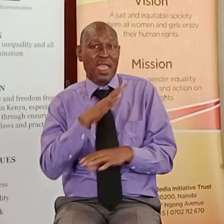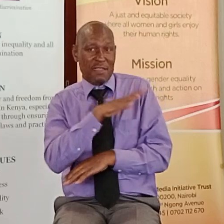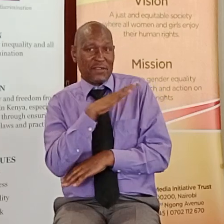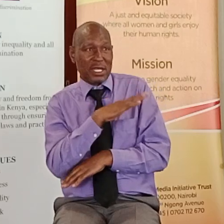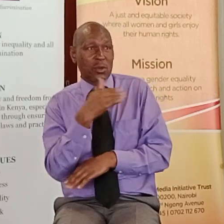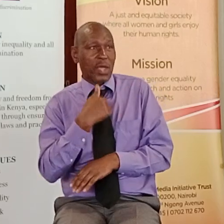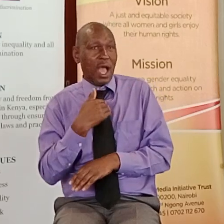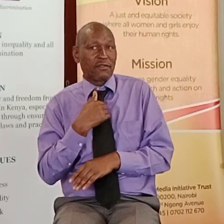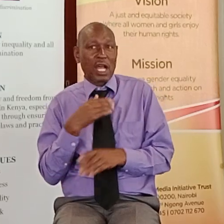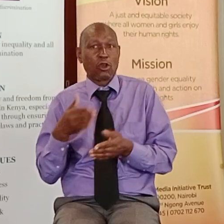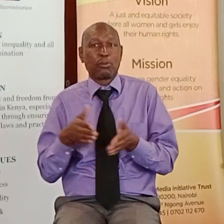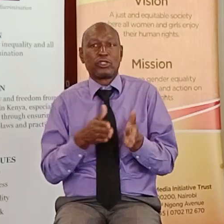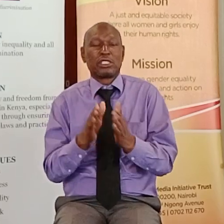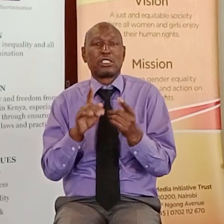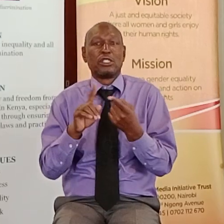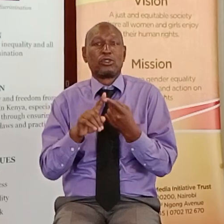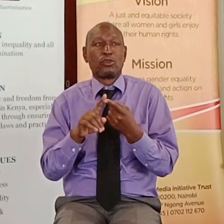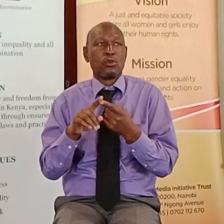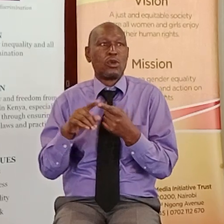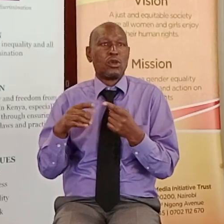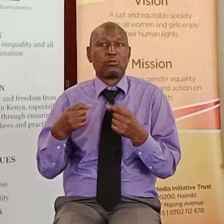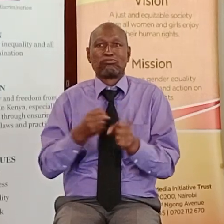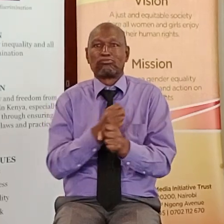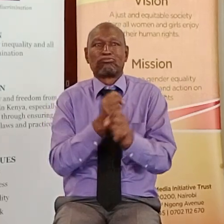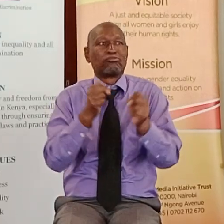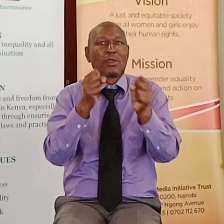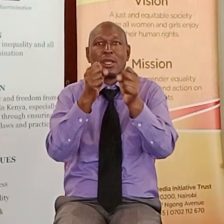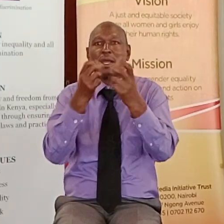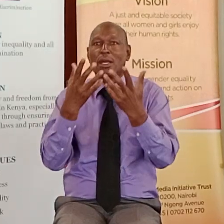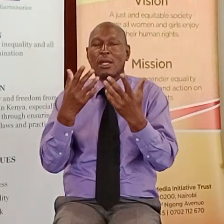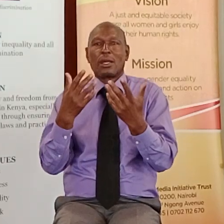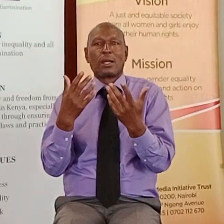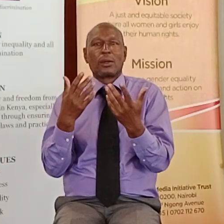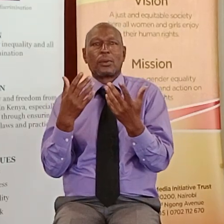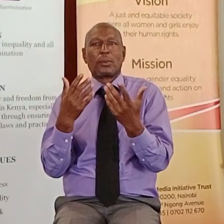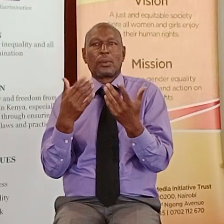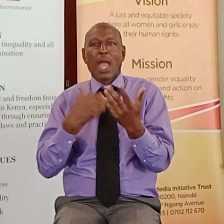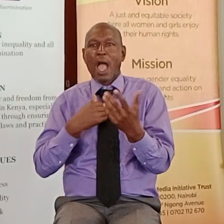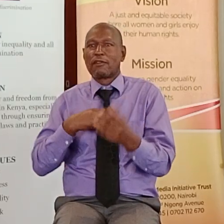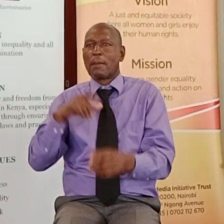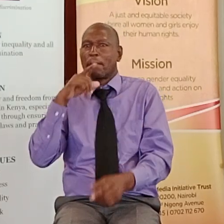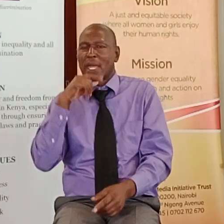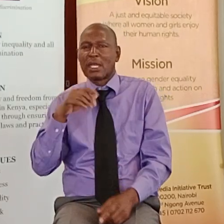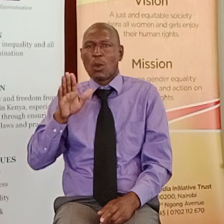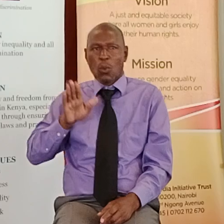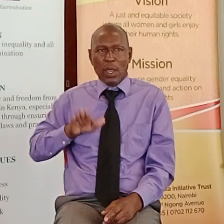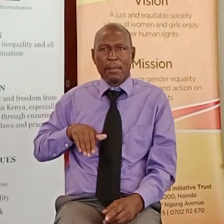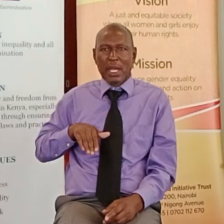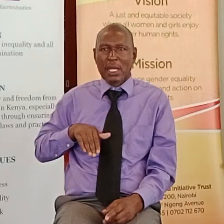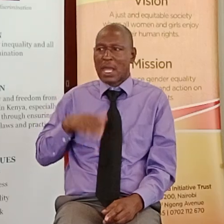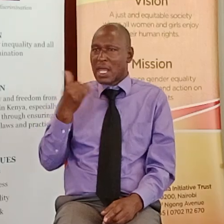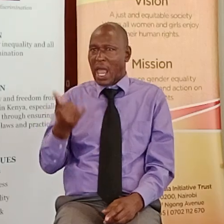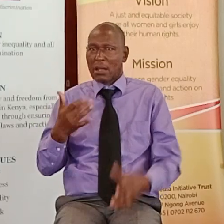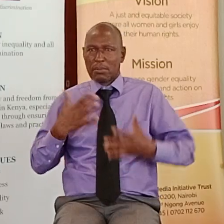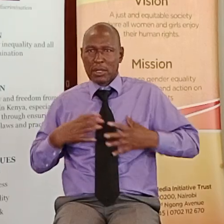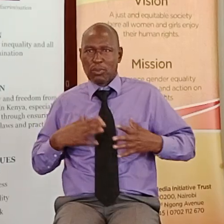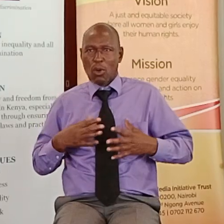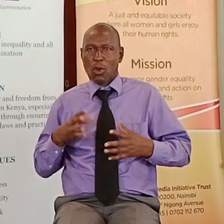an opportunity to walk around and you see men, women, young people watering those